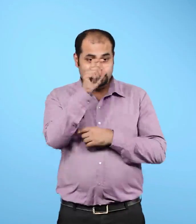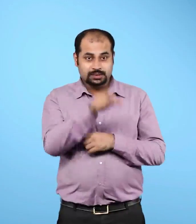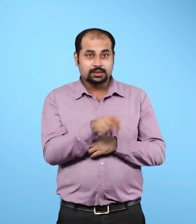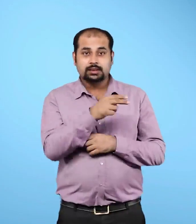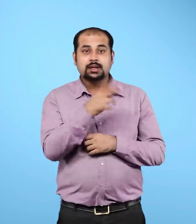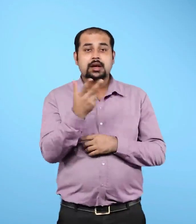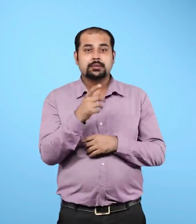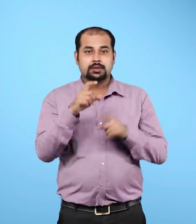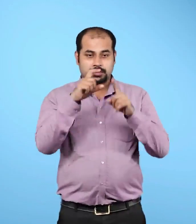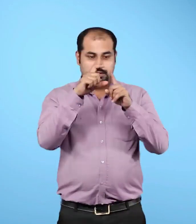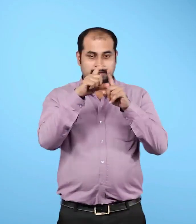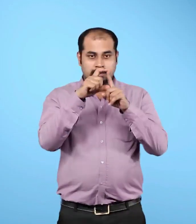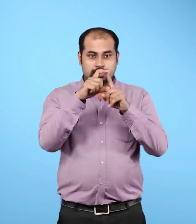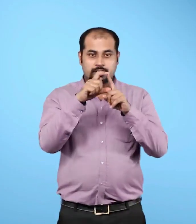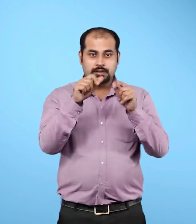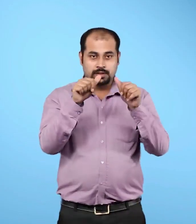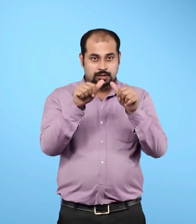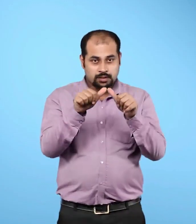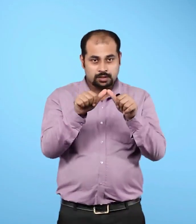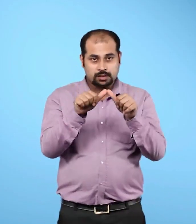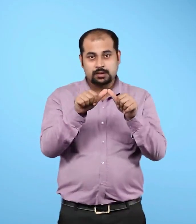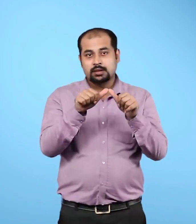Daljit has 35 marbles.